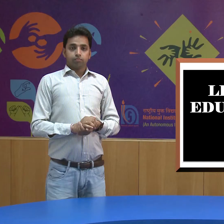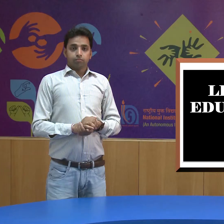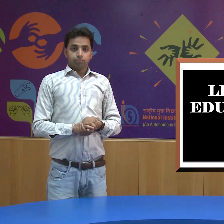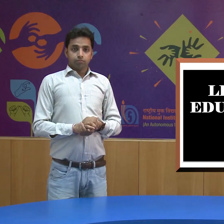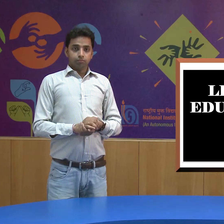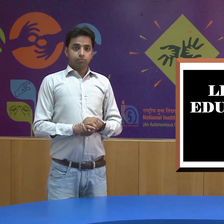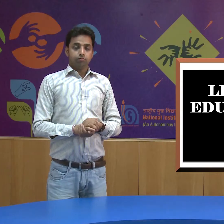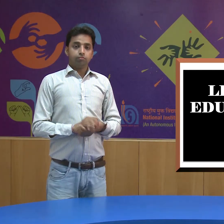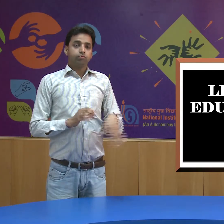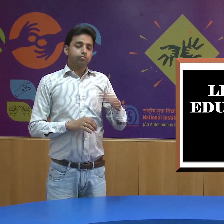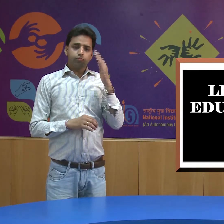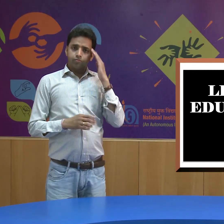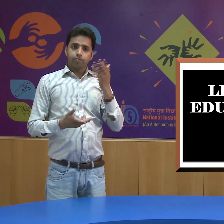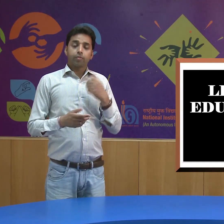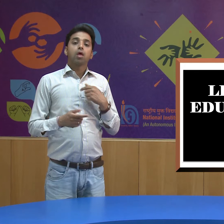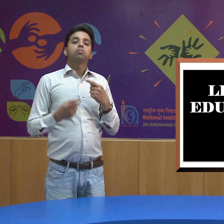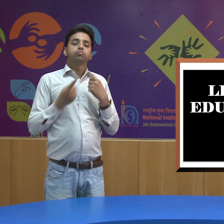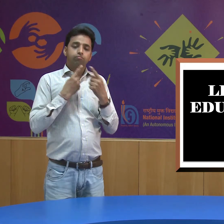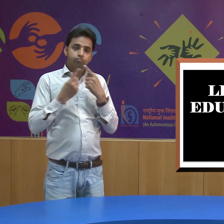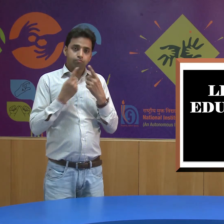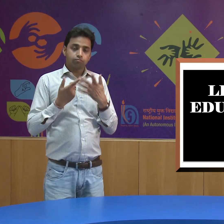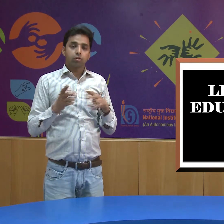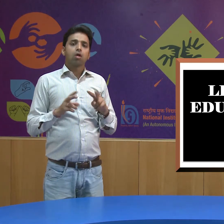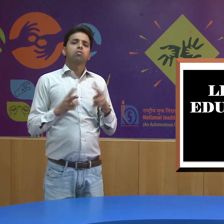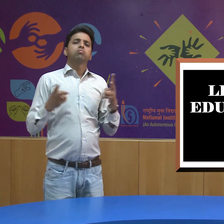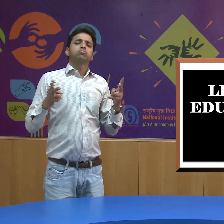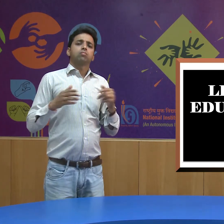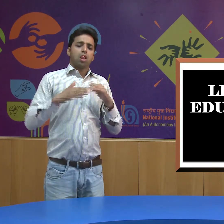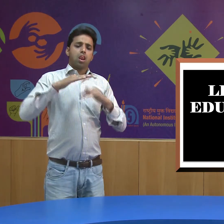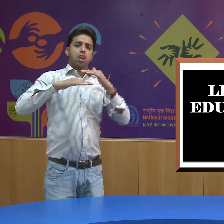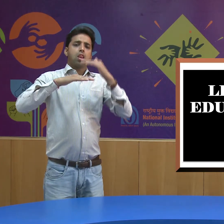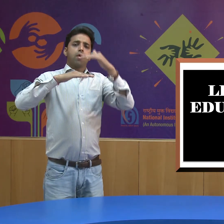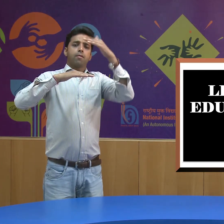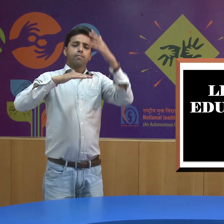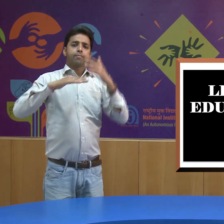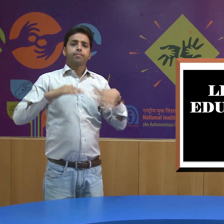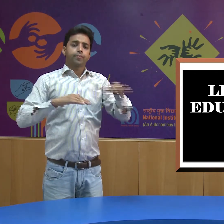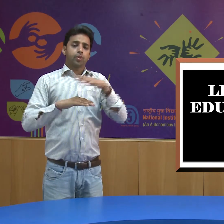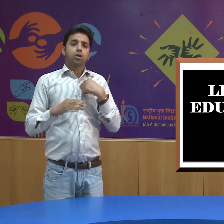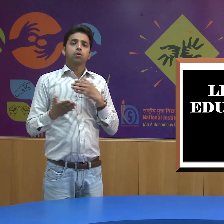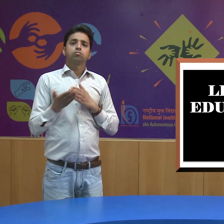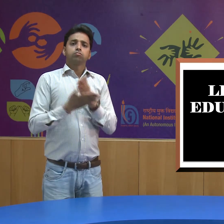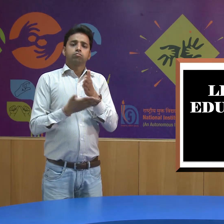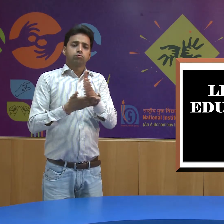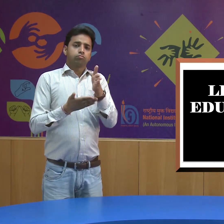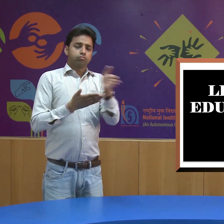We will now discuss the different level of education that exist in the country